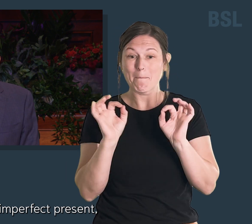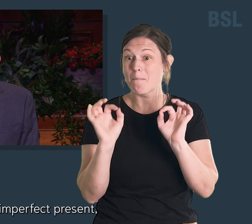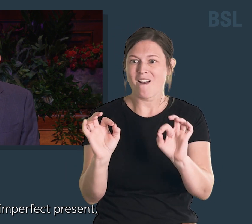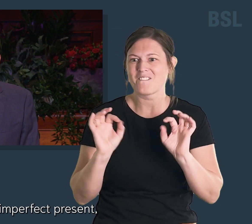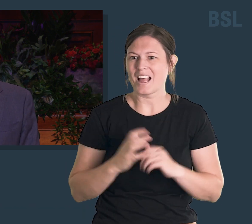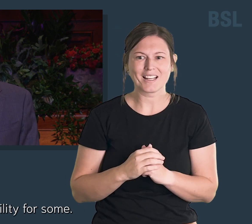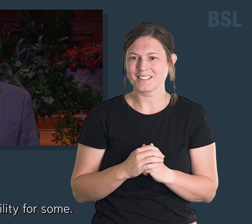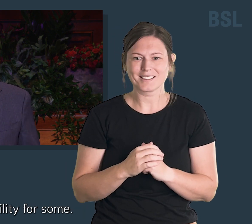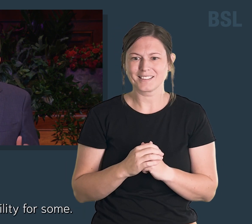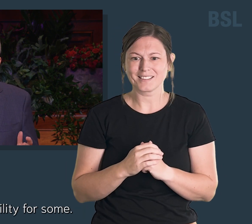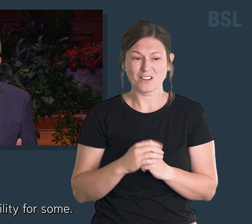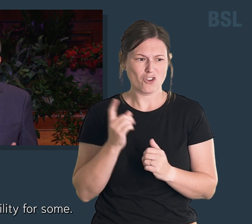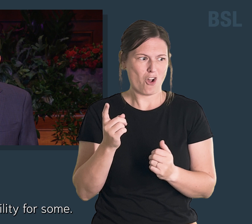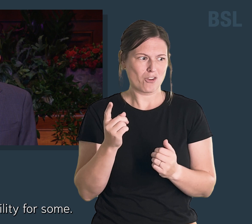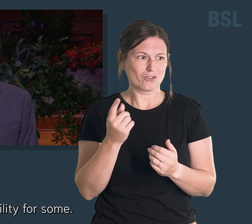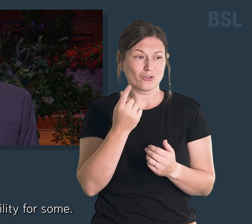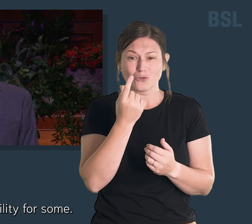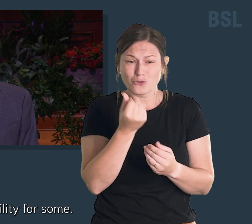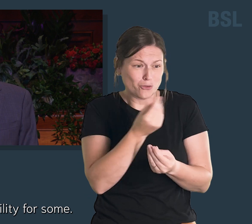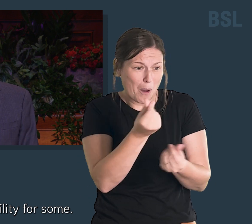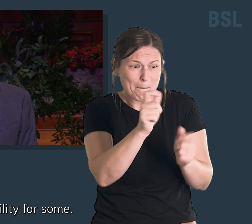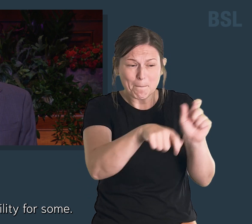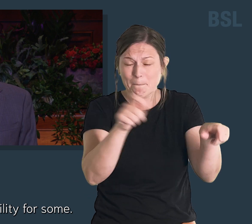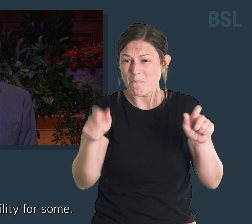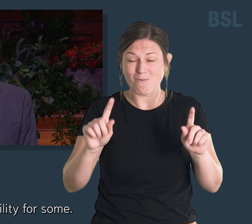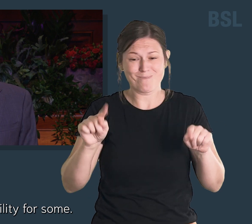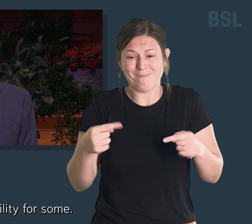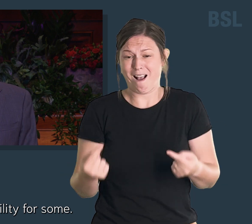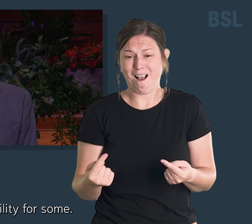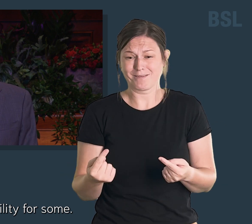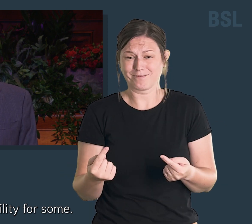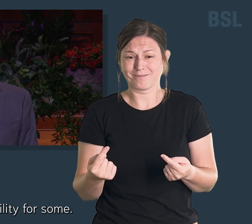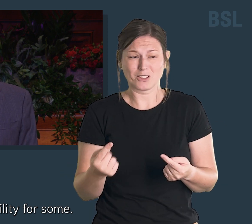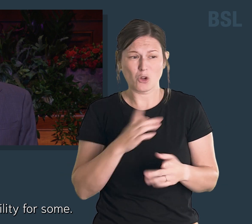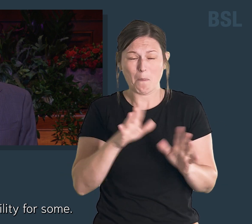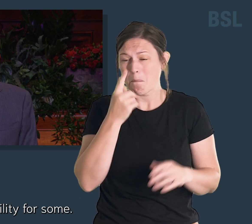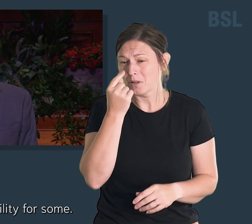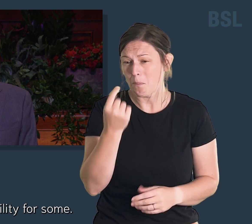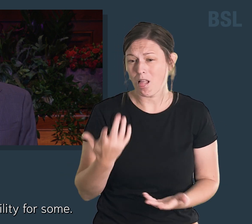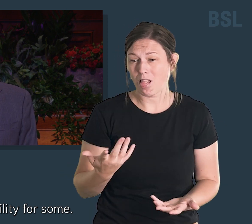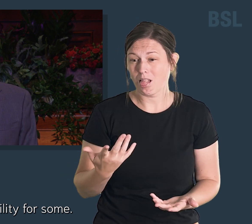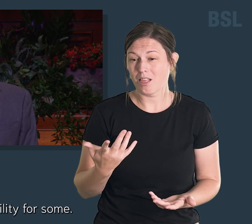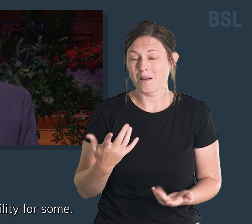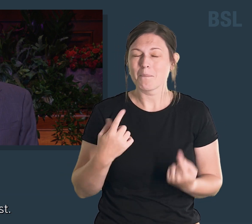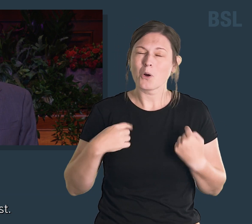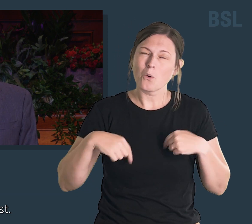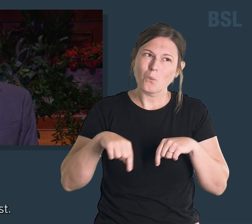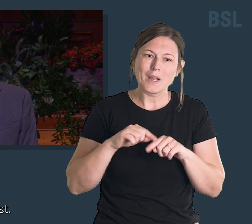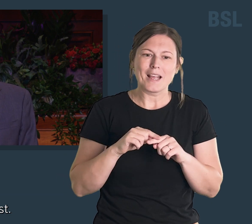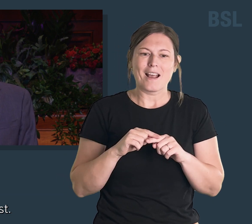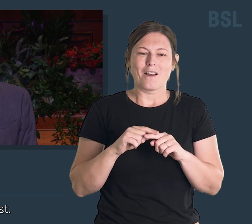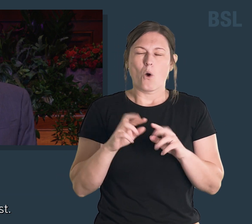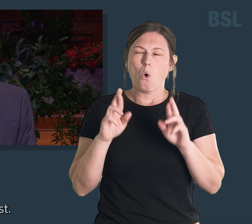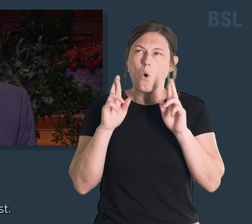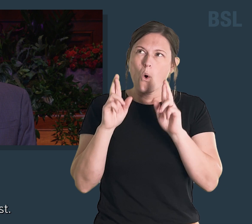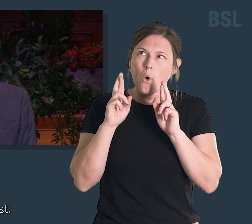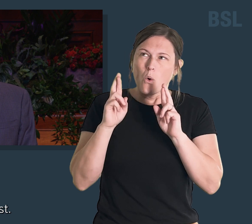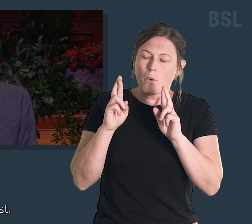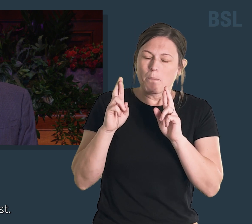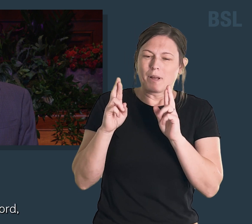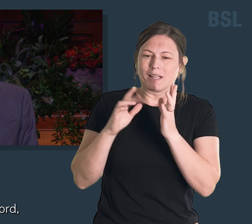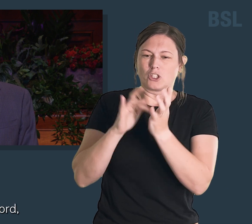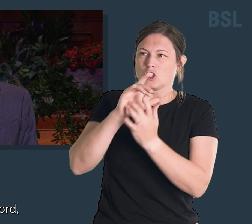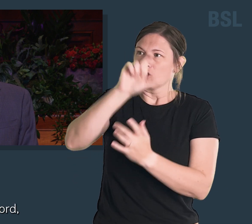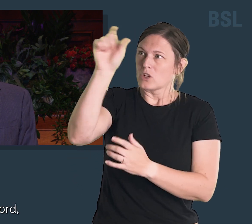present this is not the reality or even a realistic possibility for some, but we have hope in Christ.